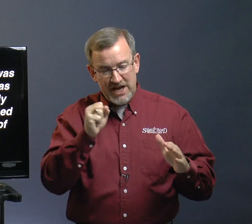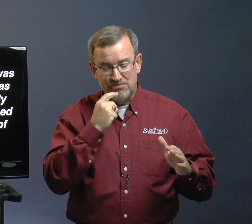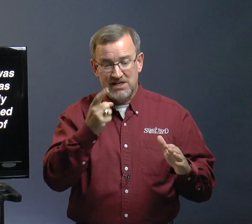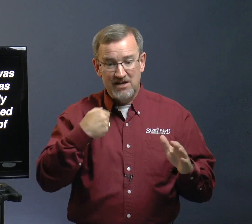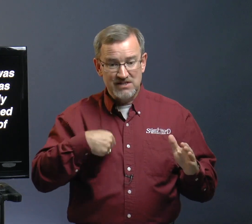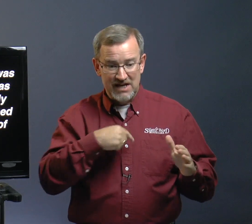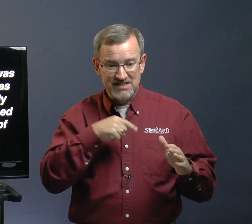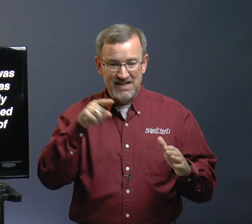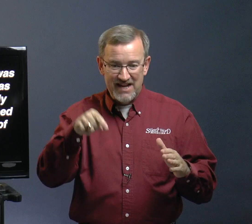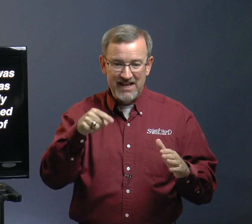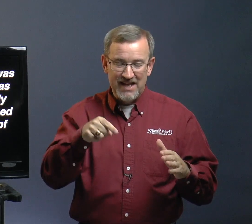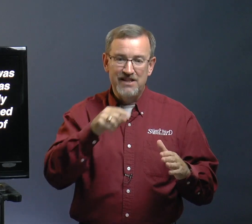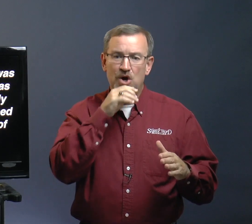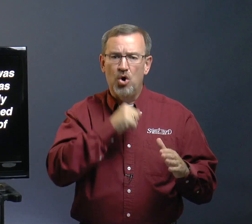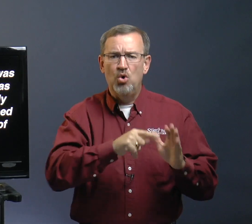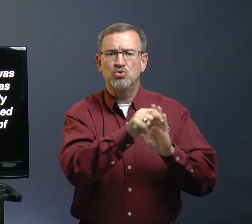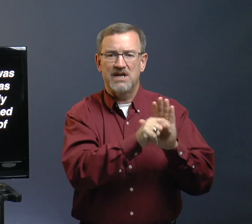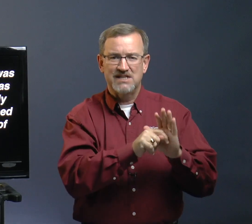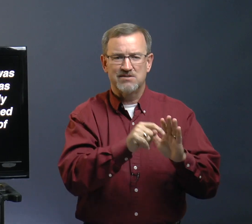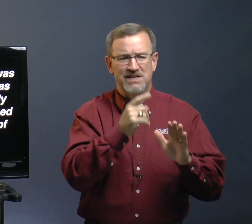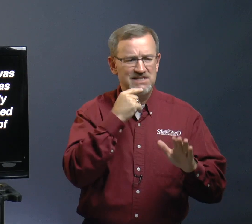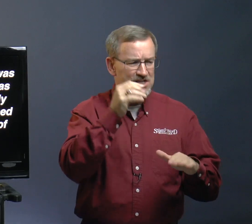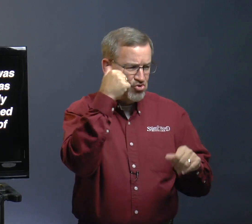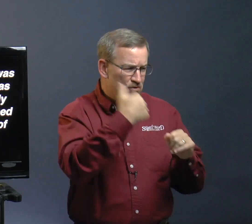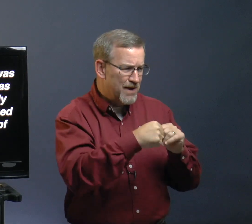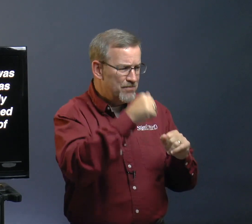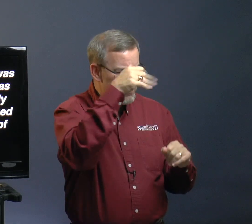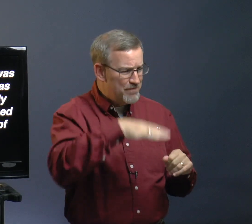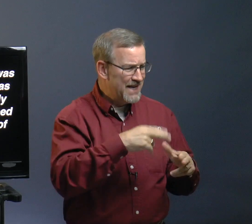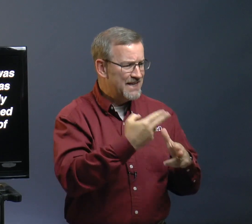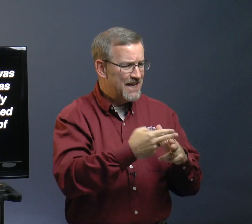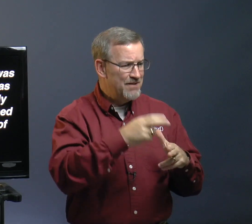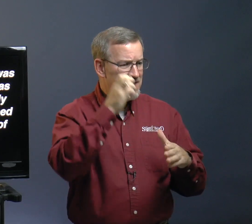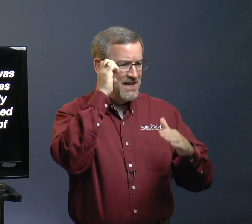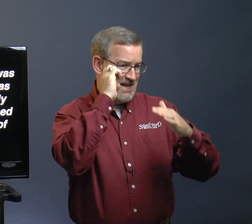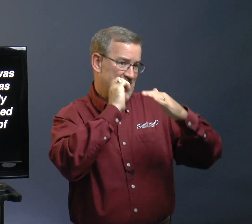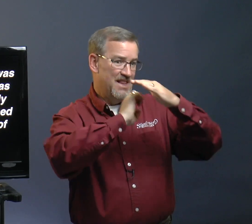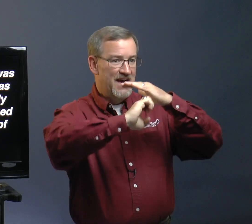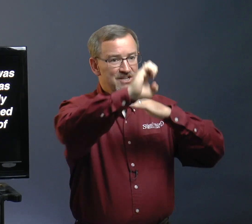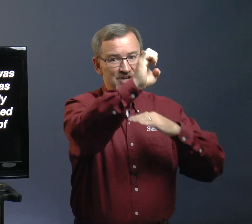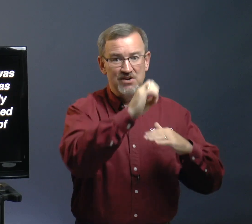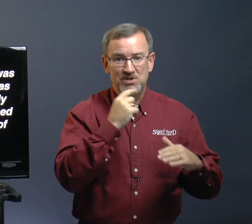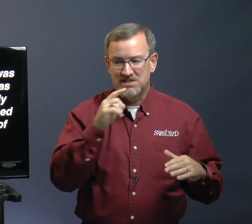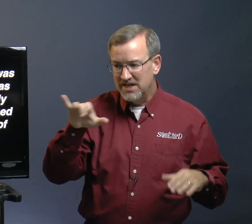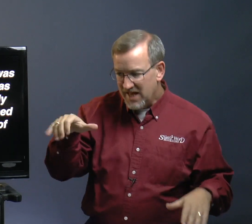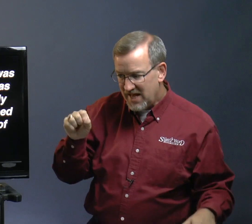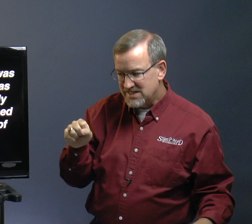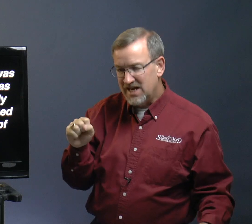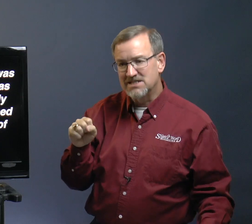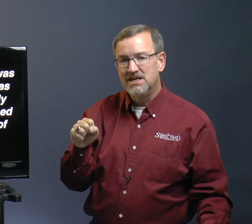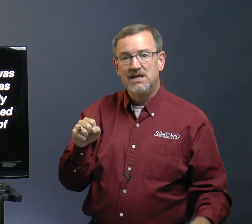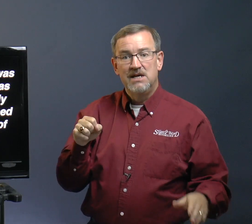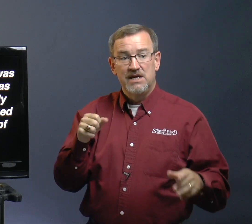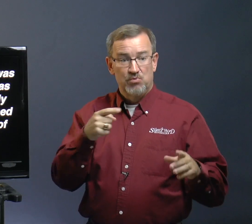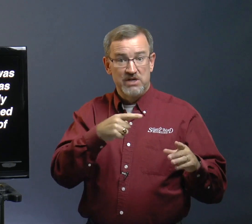James tells us that in the Old Testament, he said, you remember the man named Elijah? We say, yes. Well, he